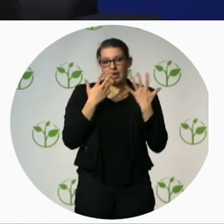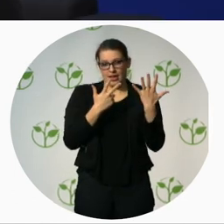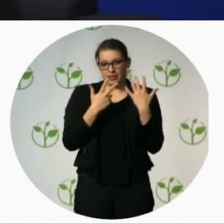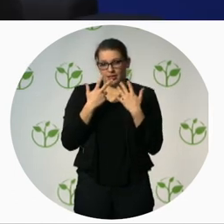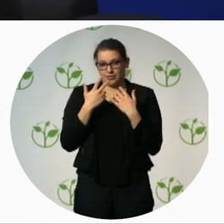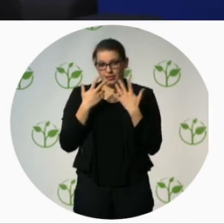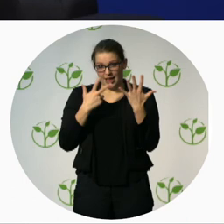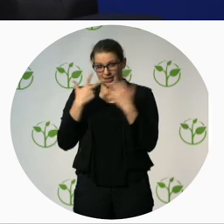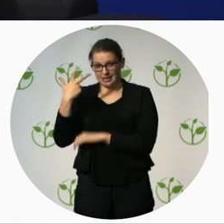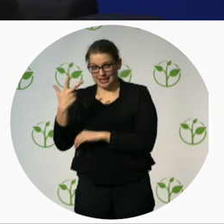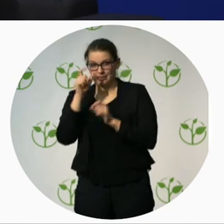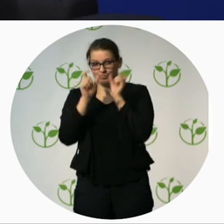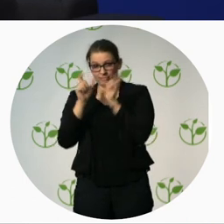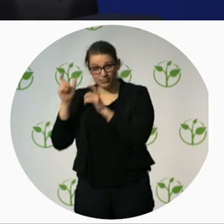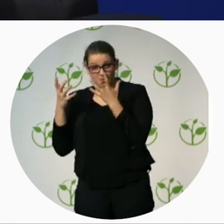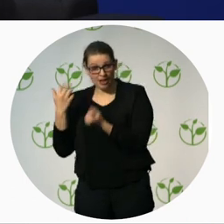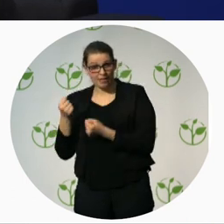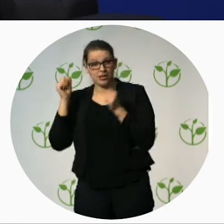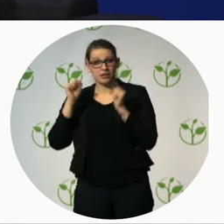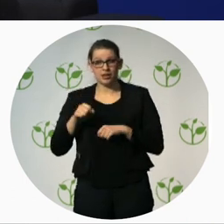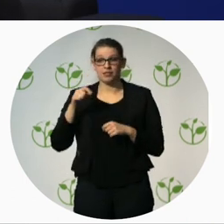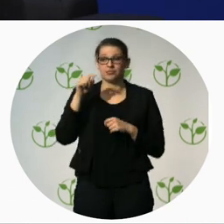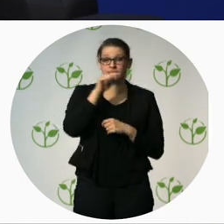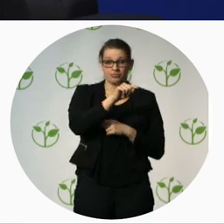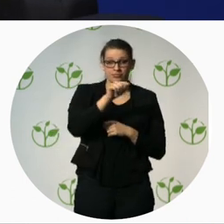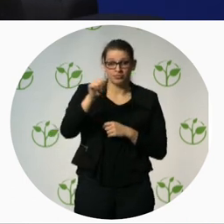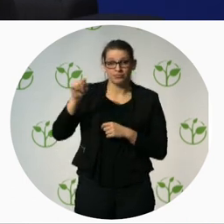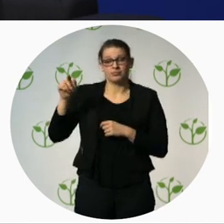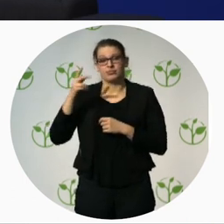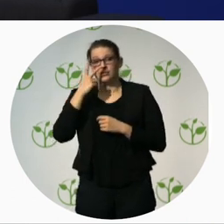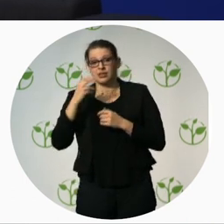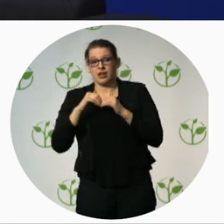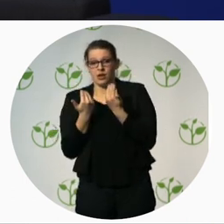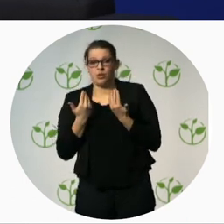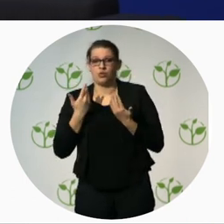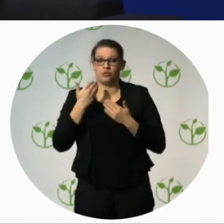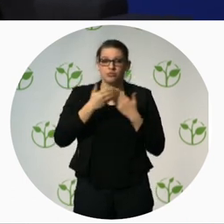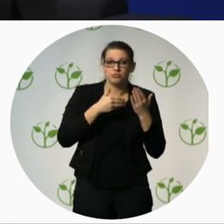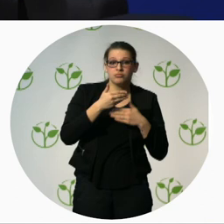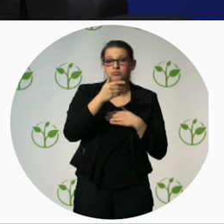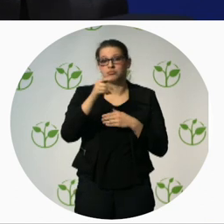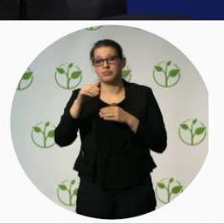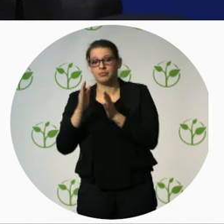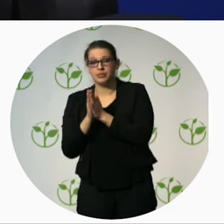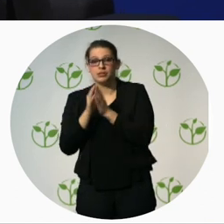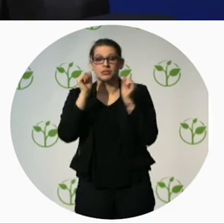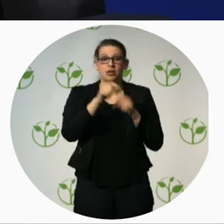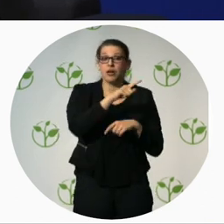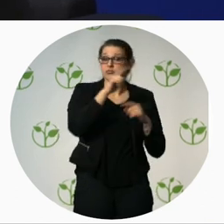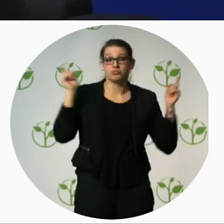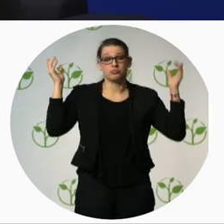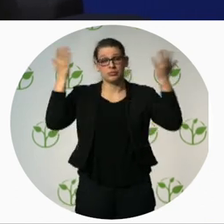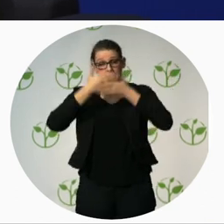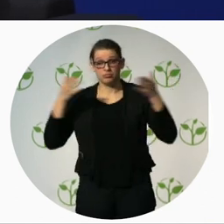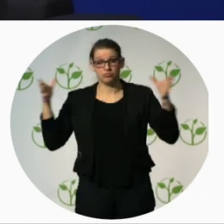incredible around timing, so if you can please, each of you as awardees, get in touch with your anchors, that would be incredible. Now, you're going to break up into your rooms,